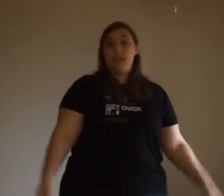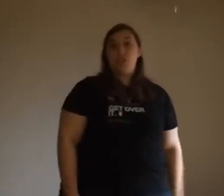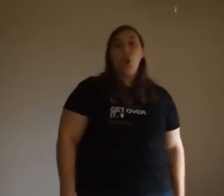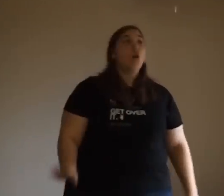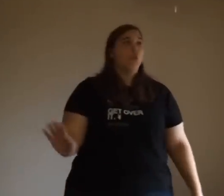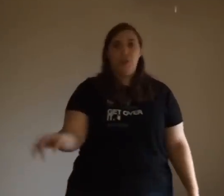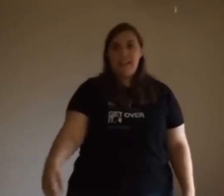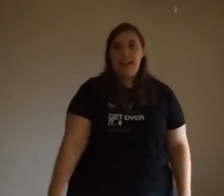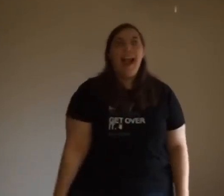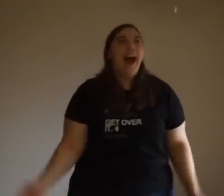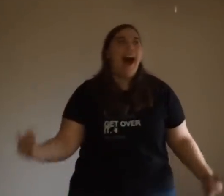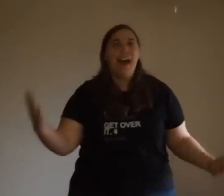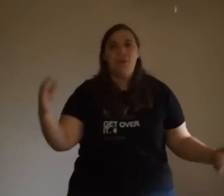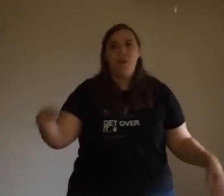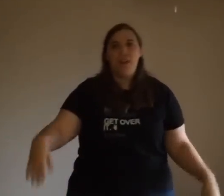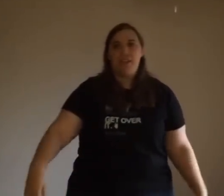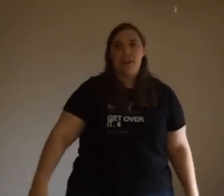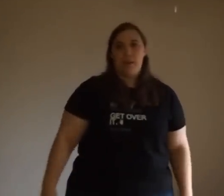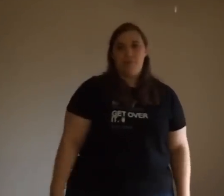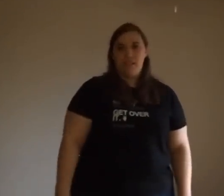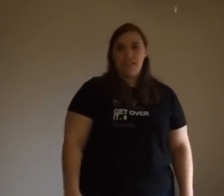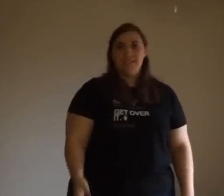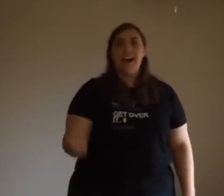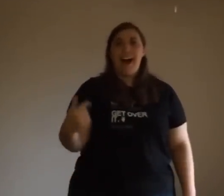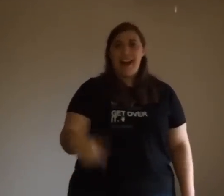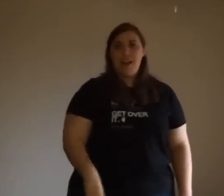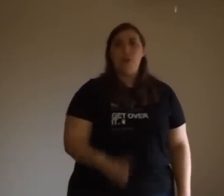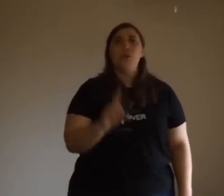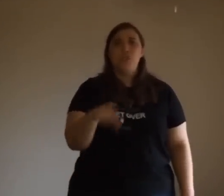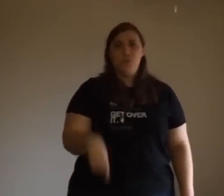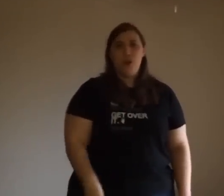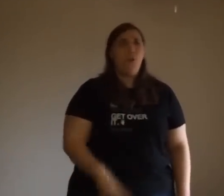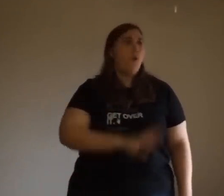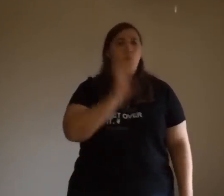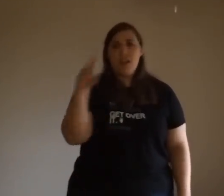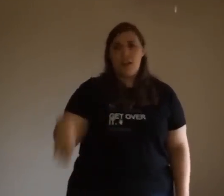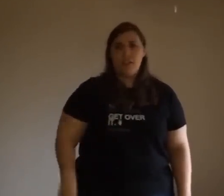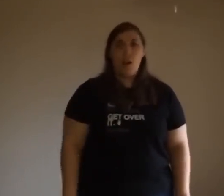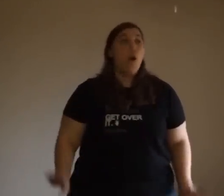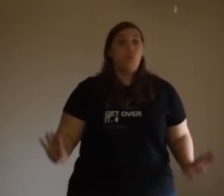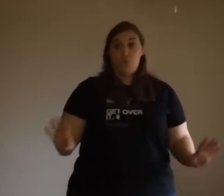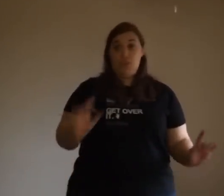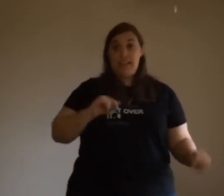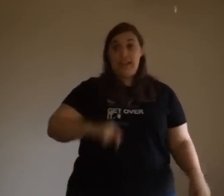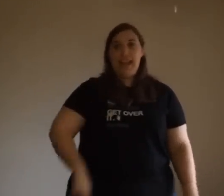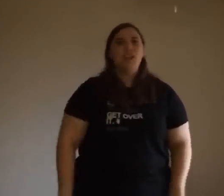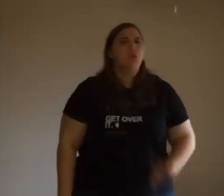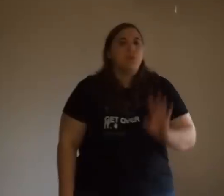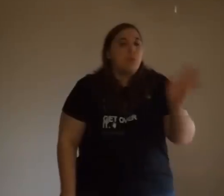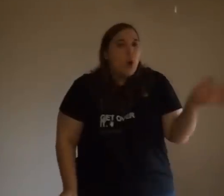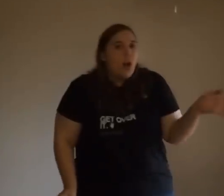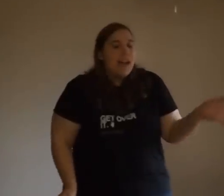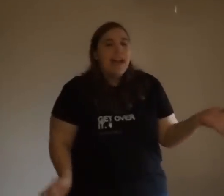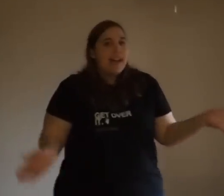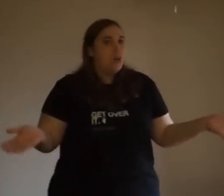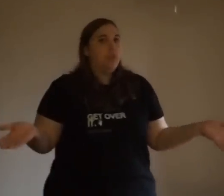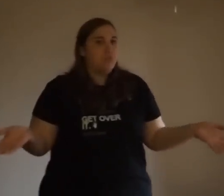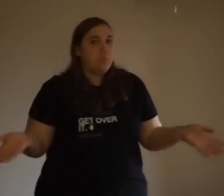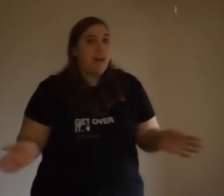bitch? Really? I don't know anything about feelings. I know, you know, we all know, really?" To which McCoy can only respond